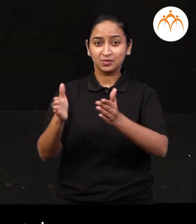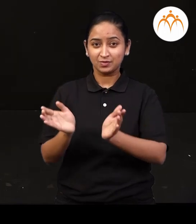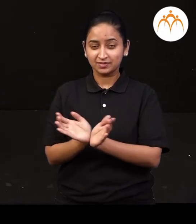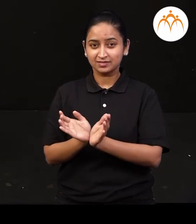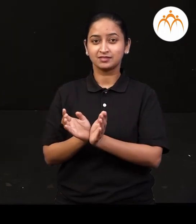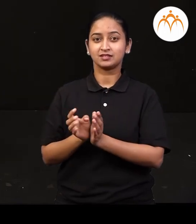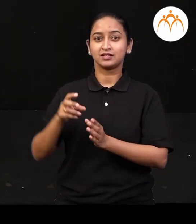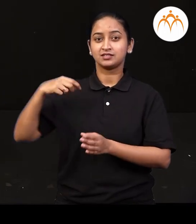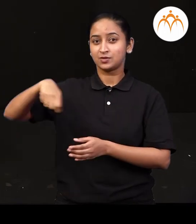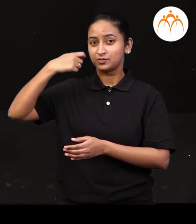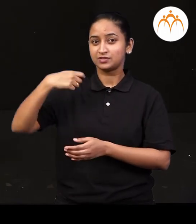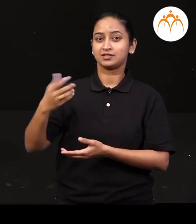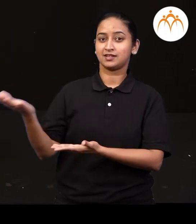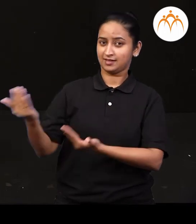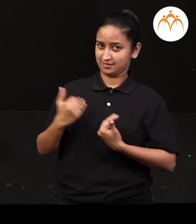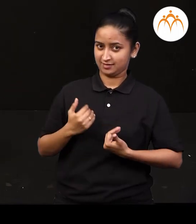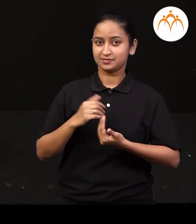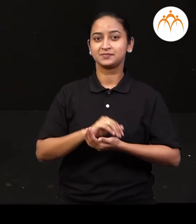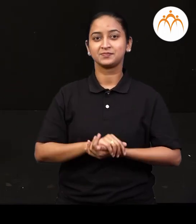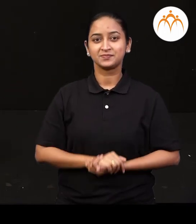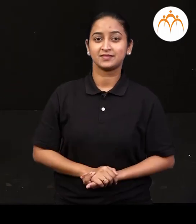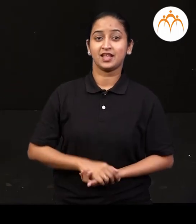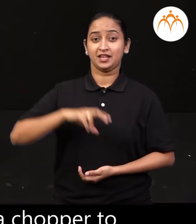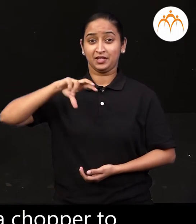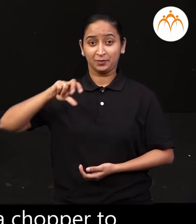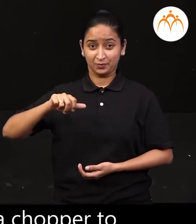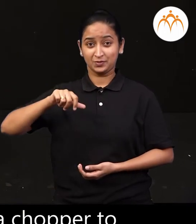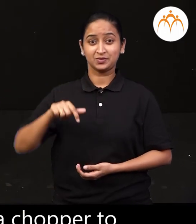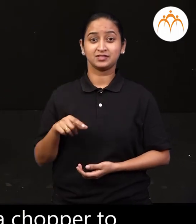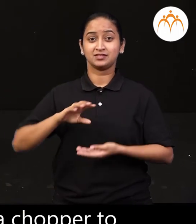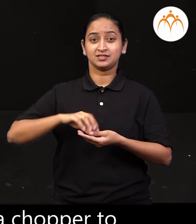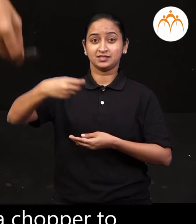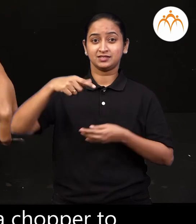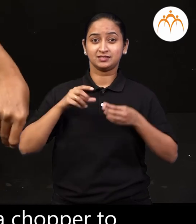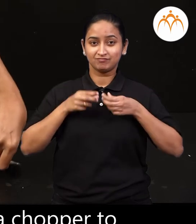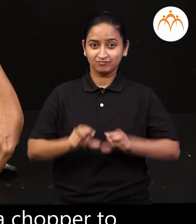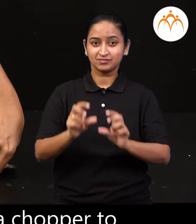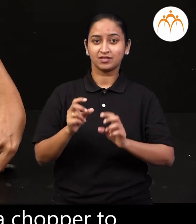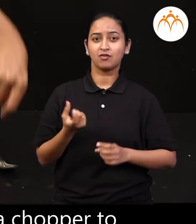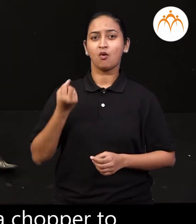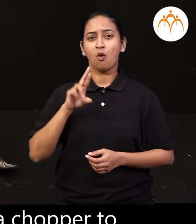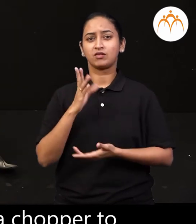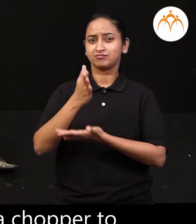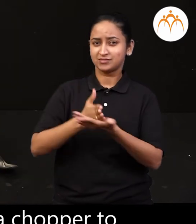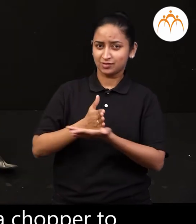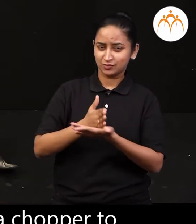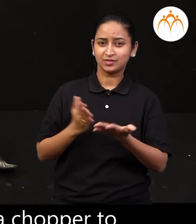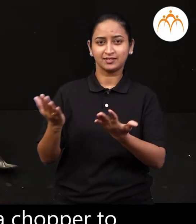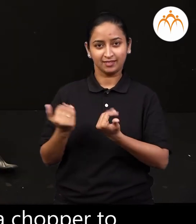Get a vessel and a spoon. We need a knife or a chopper to cut the